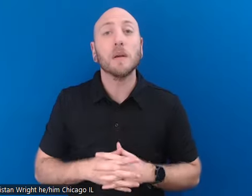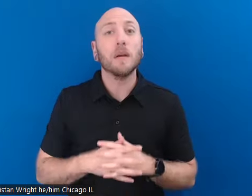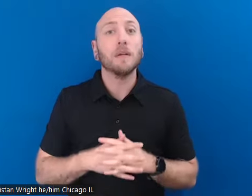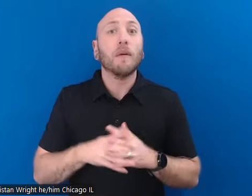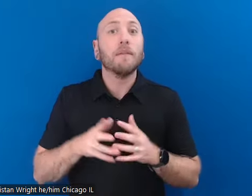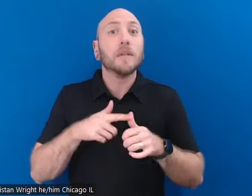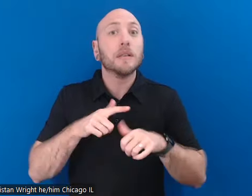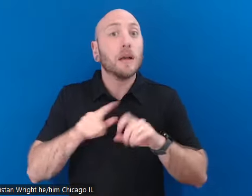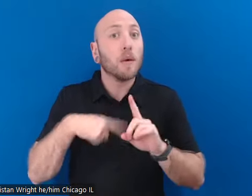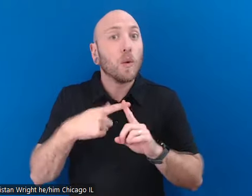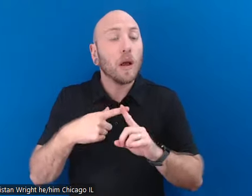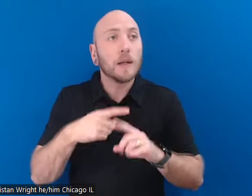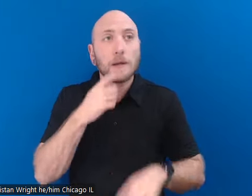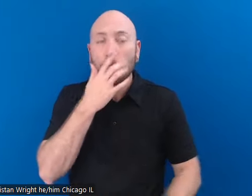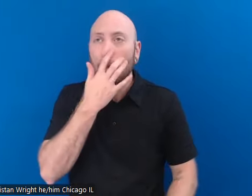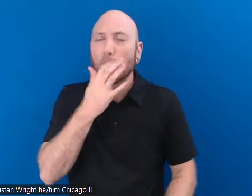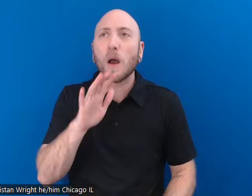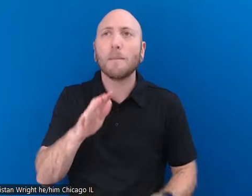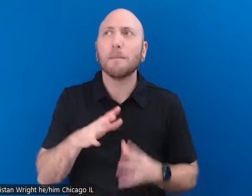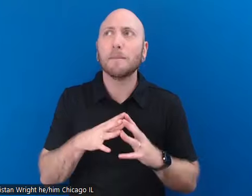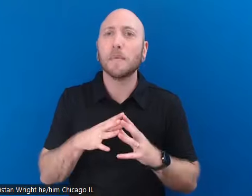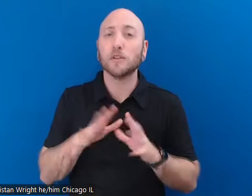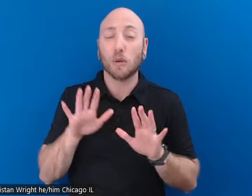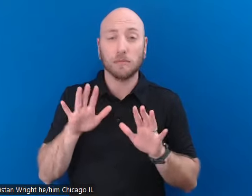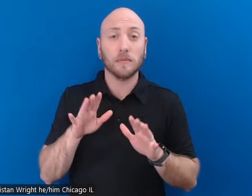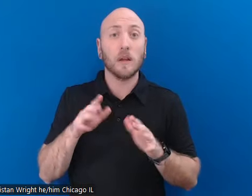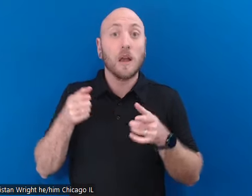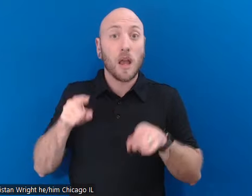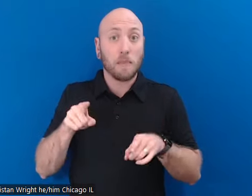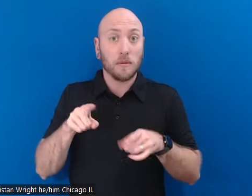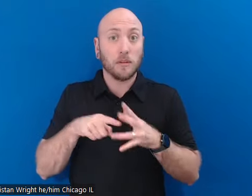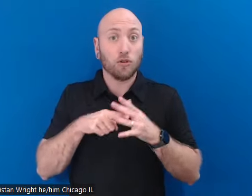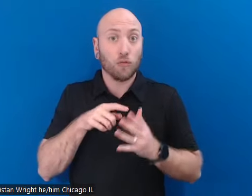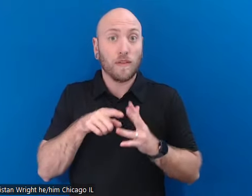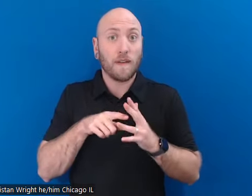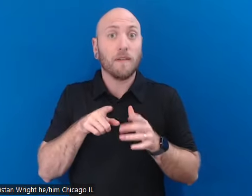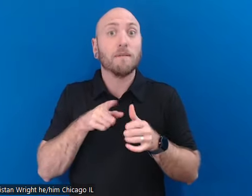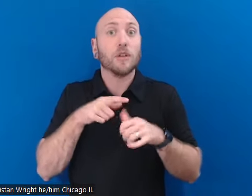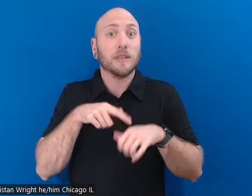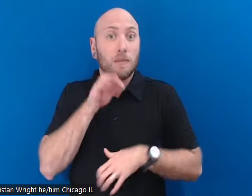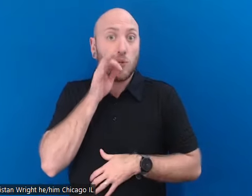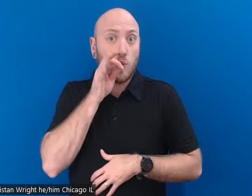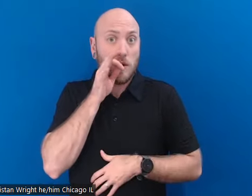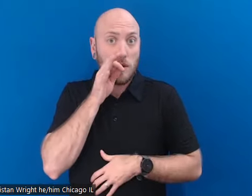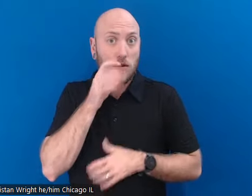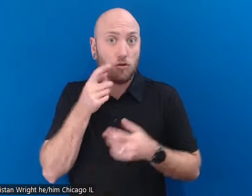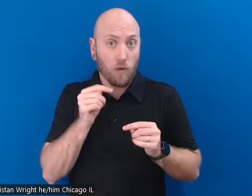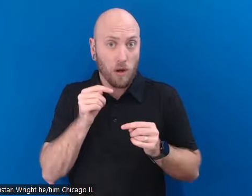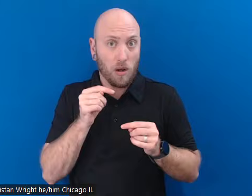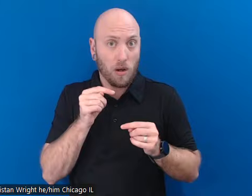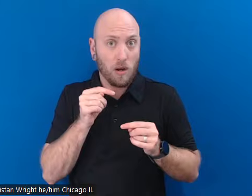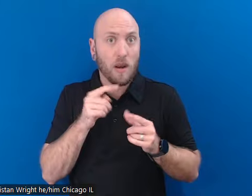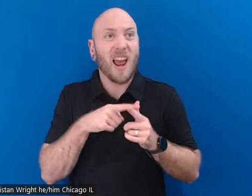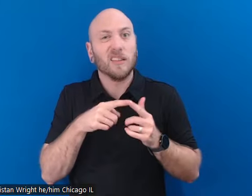after my first time trying marijuana, and I've tried other